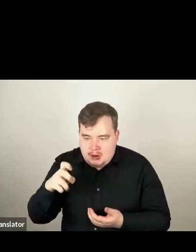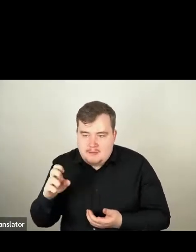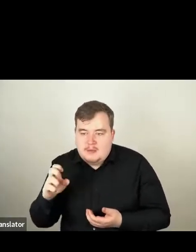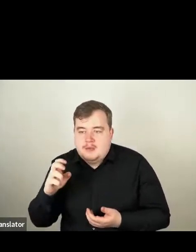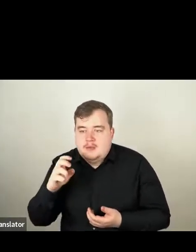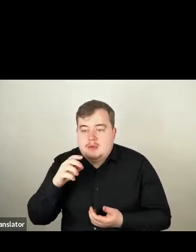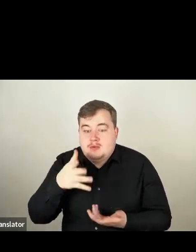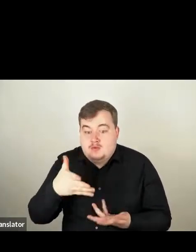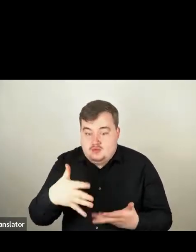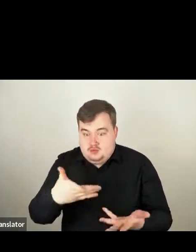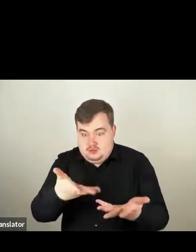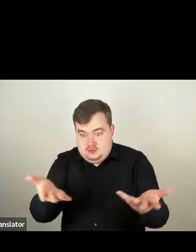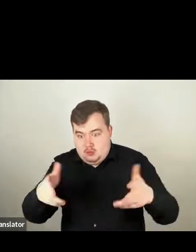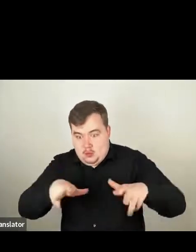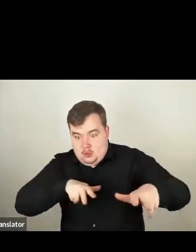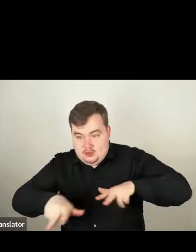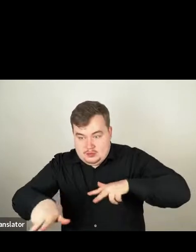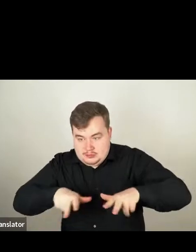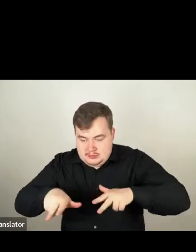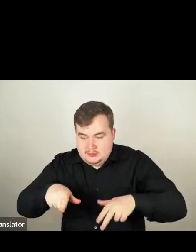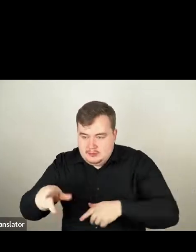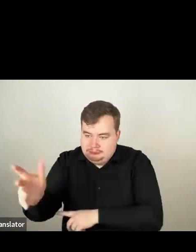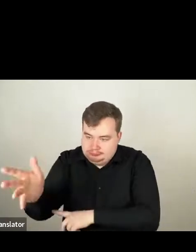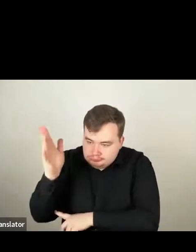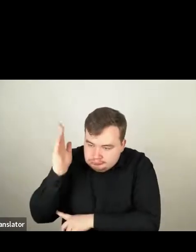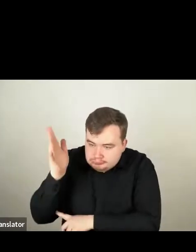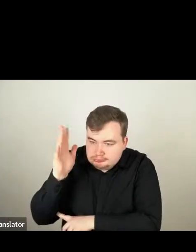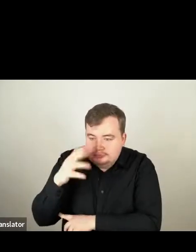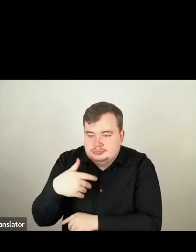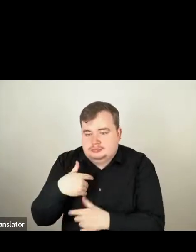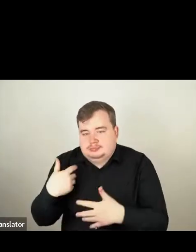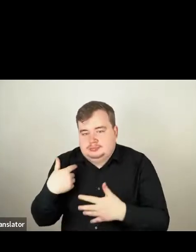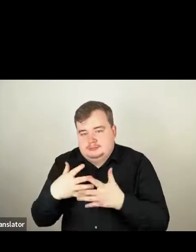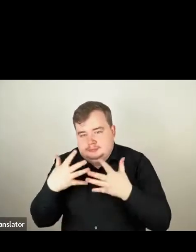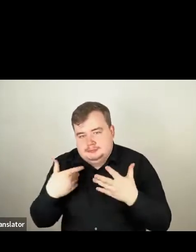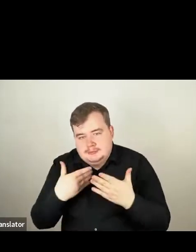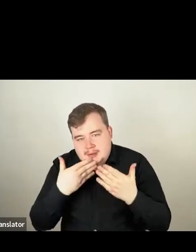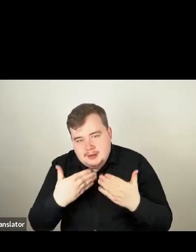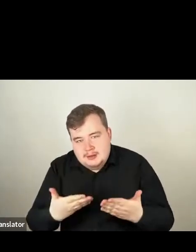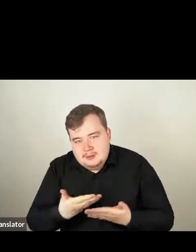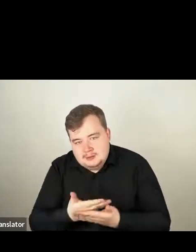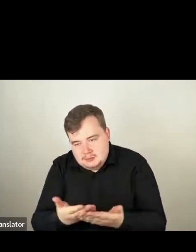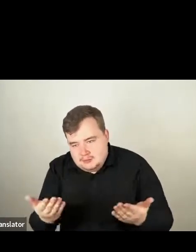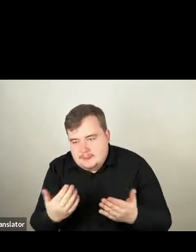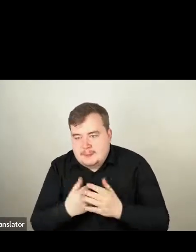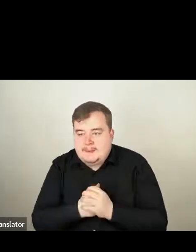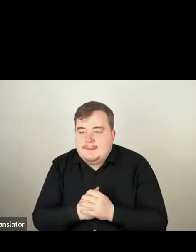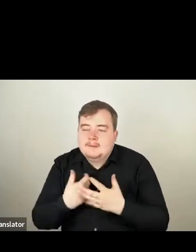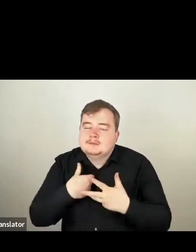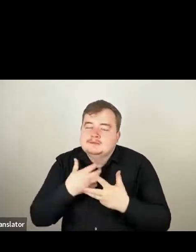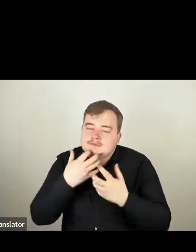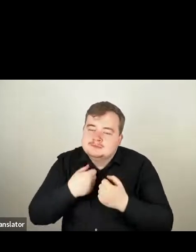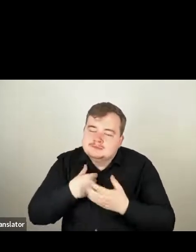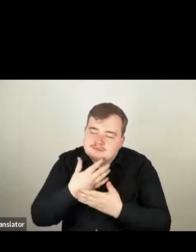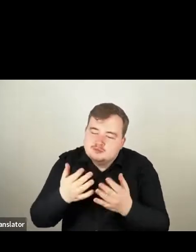event. And I wish you all a very fruitful debate. Thank you.